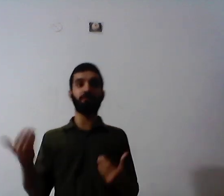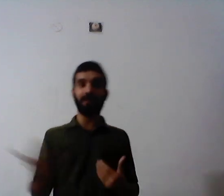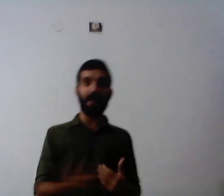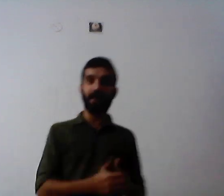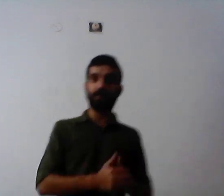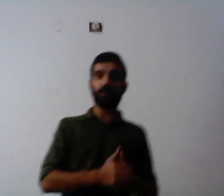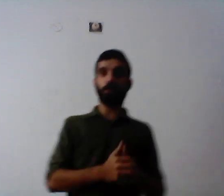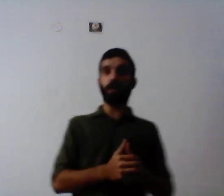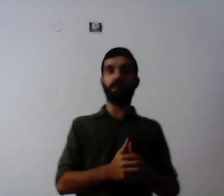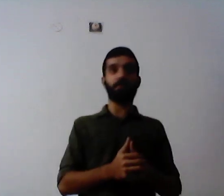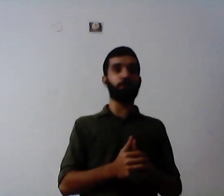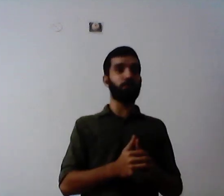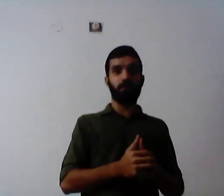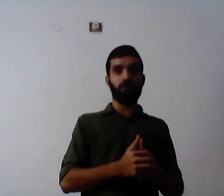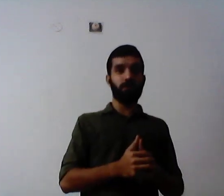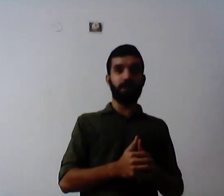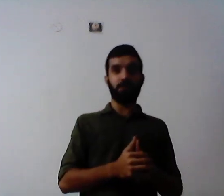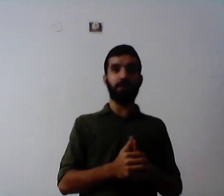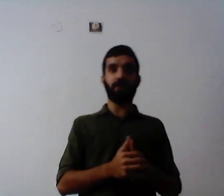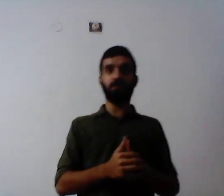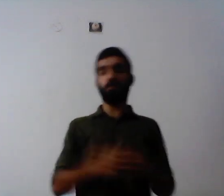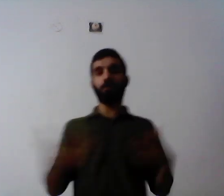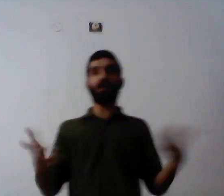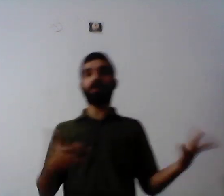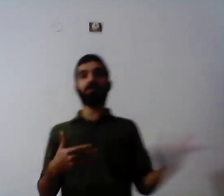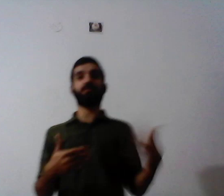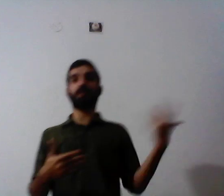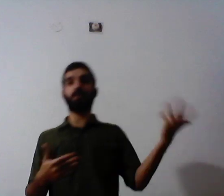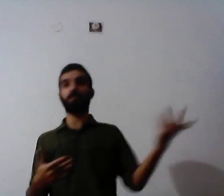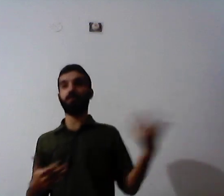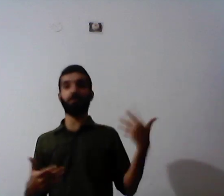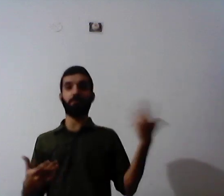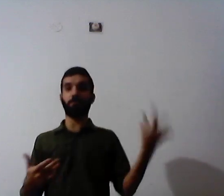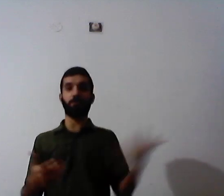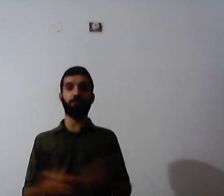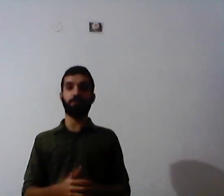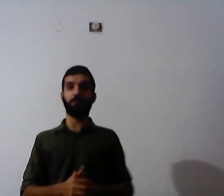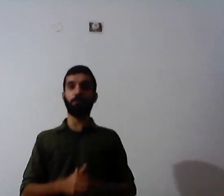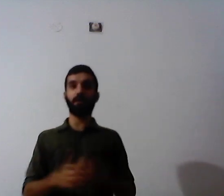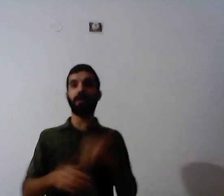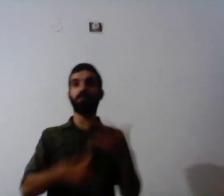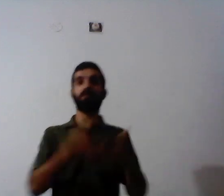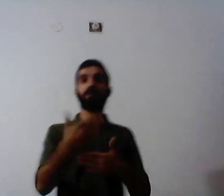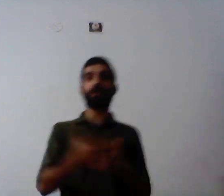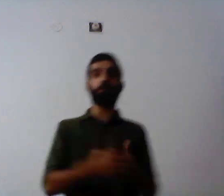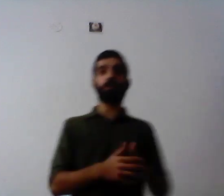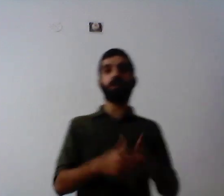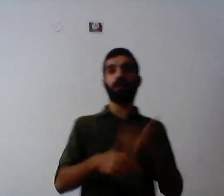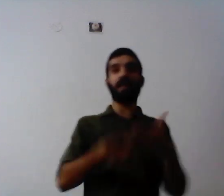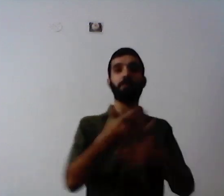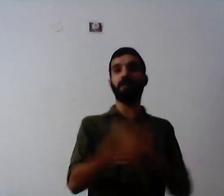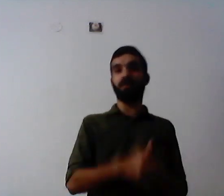that you have to explain. Not like not like the climate,